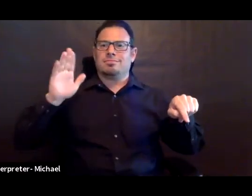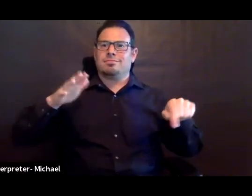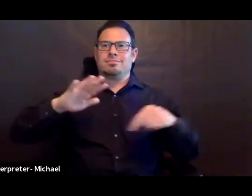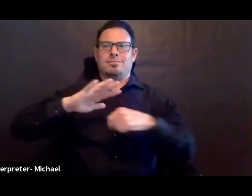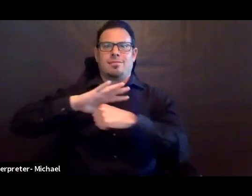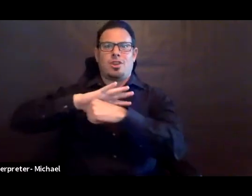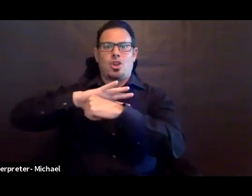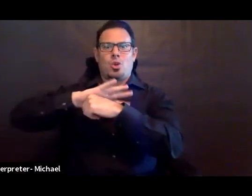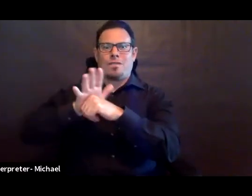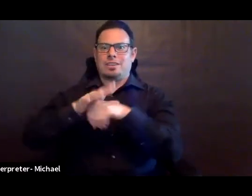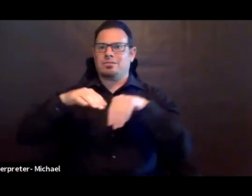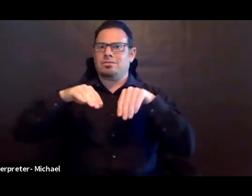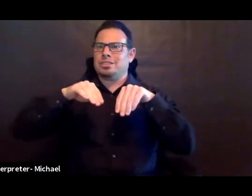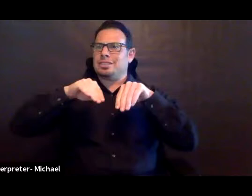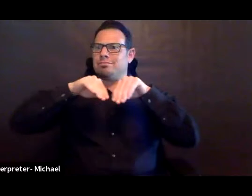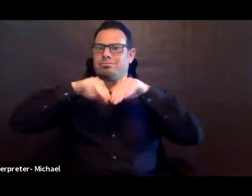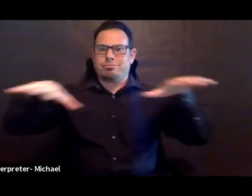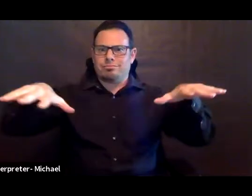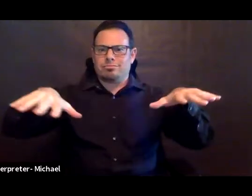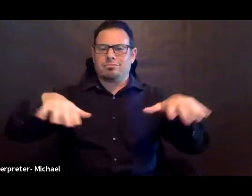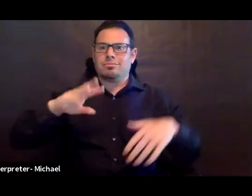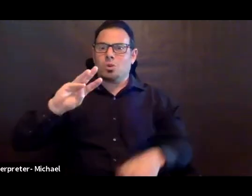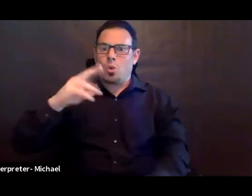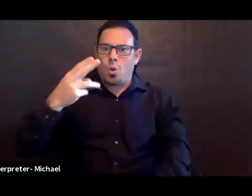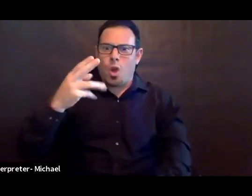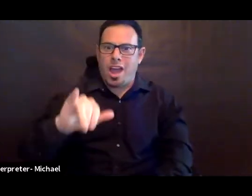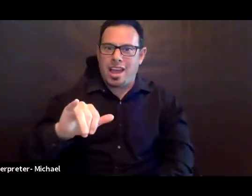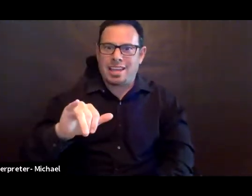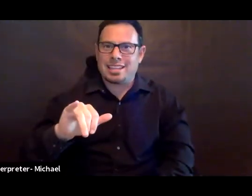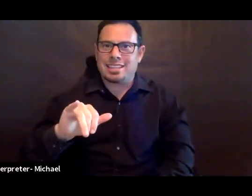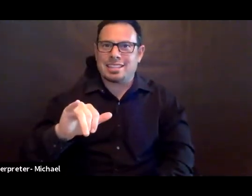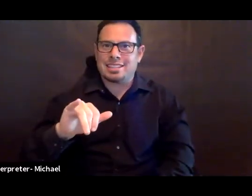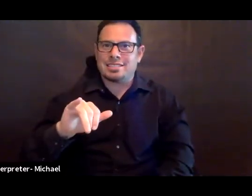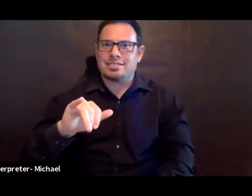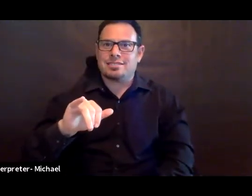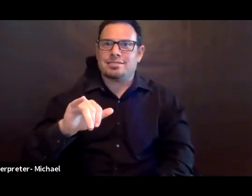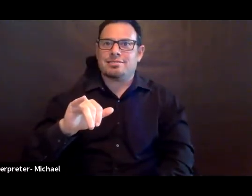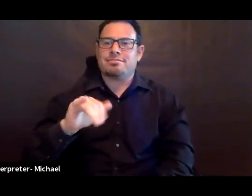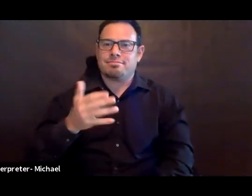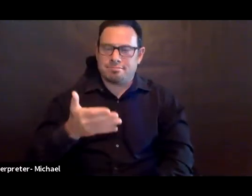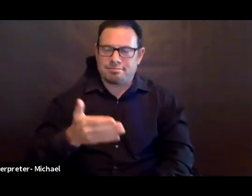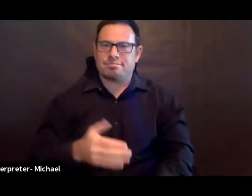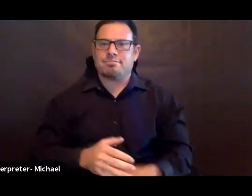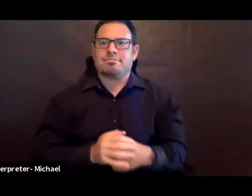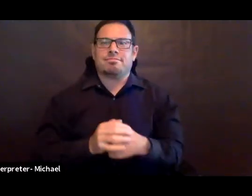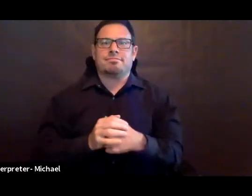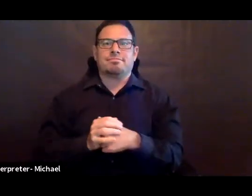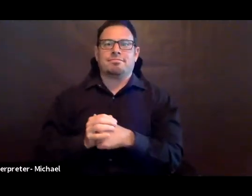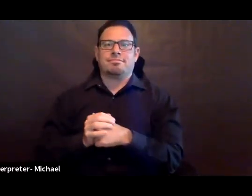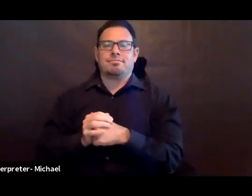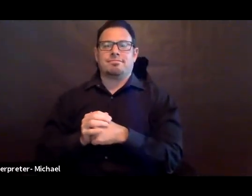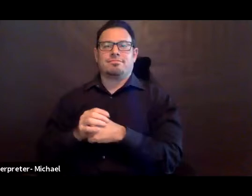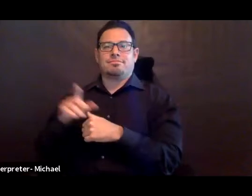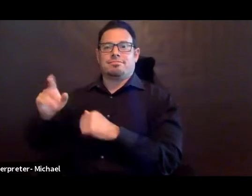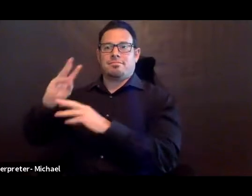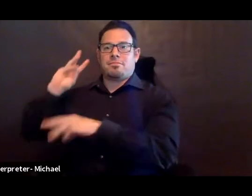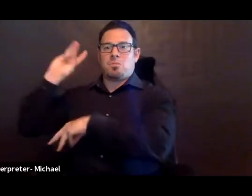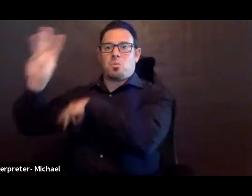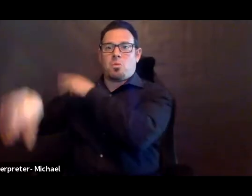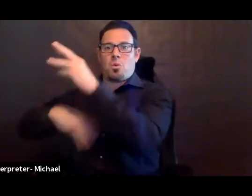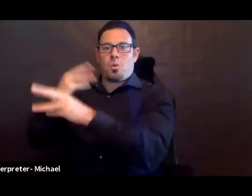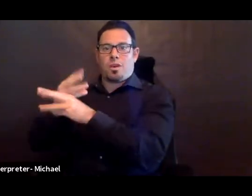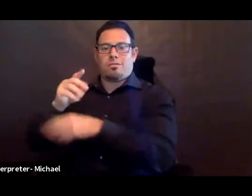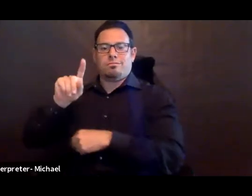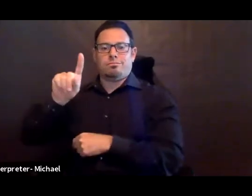above 194 million cases and over 4,100,000 deaths worldwide since the